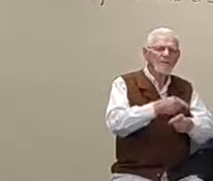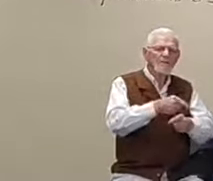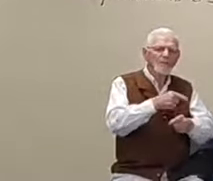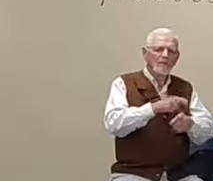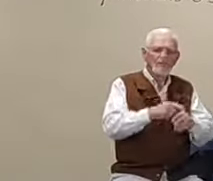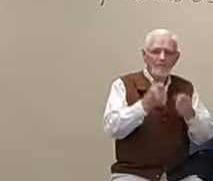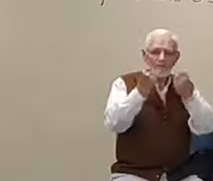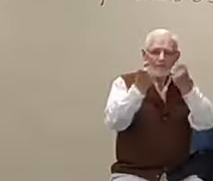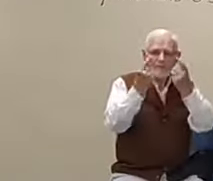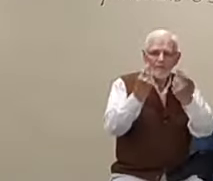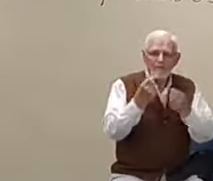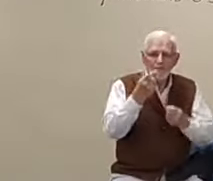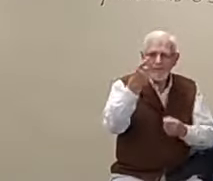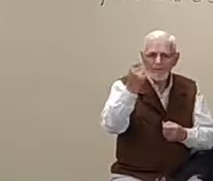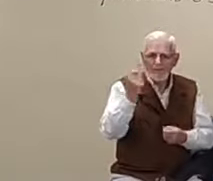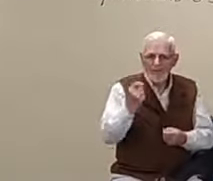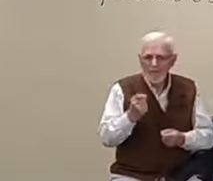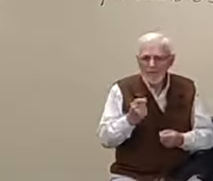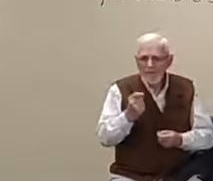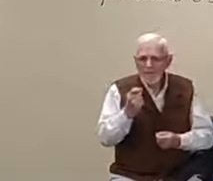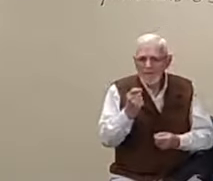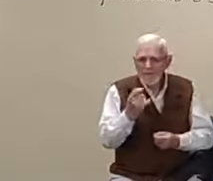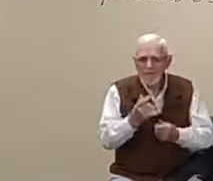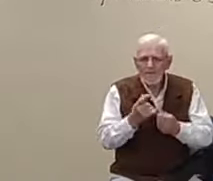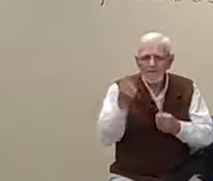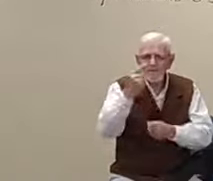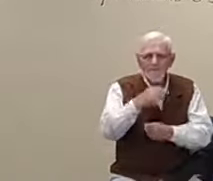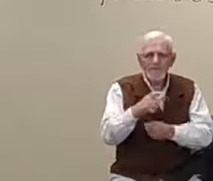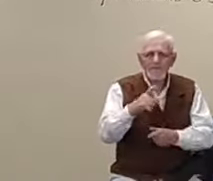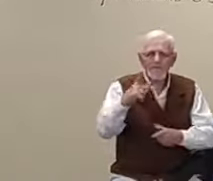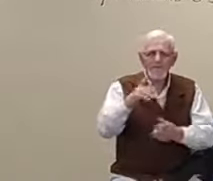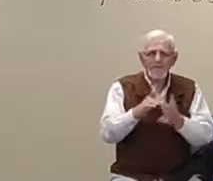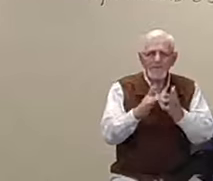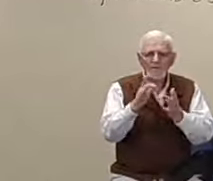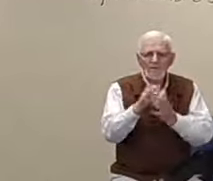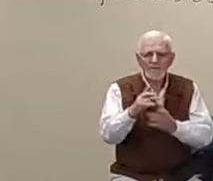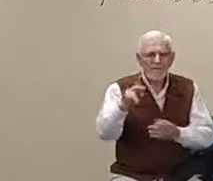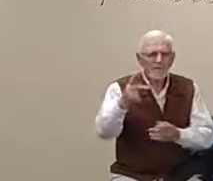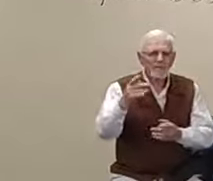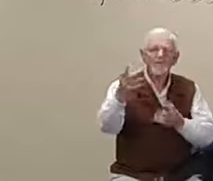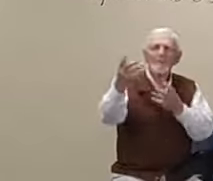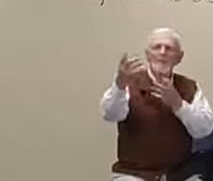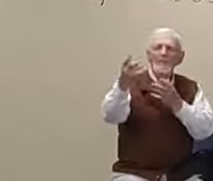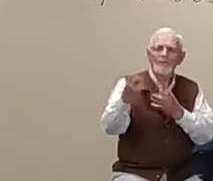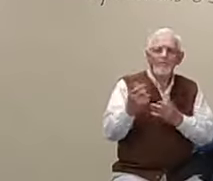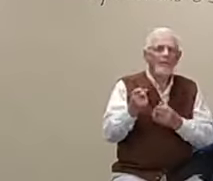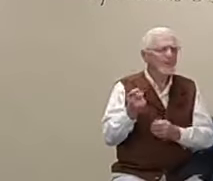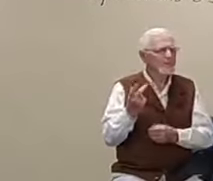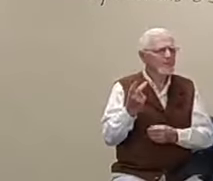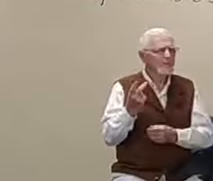understand. Because, you know, some say, well, it's the Lord Jesus Christ and it's the second coming. And